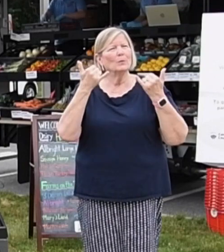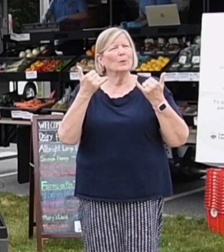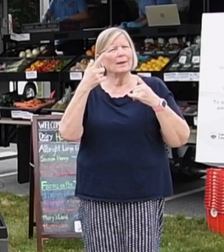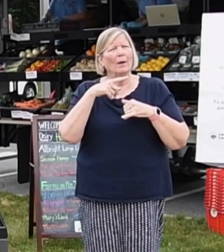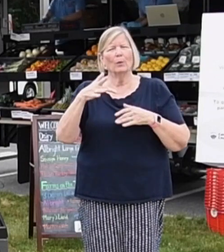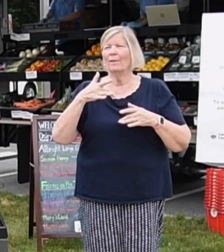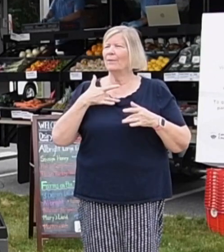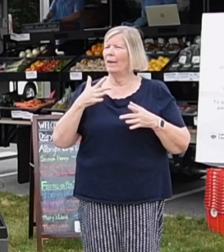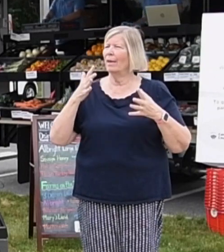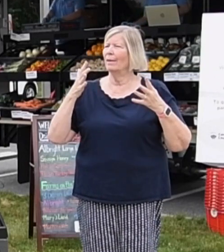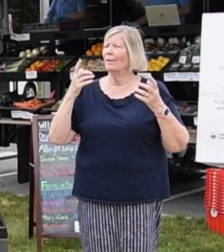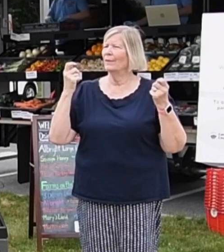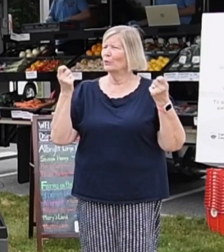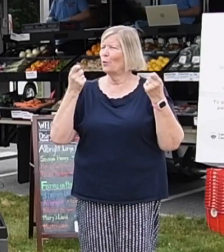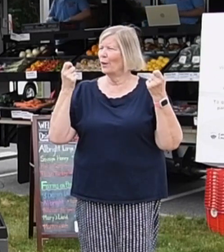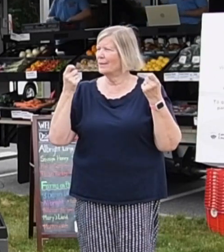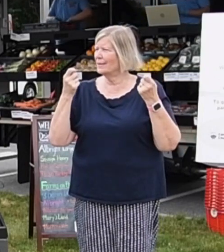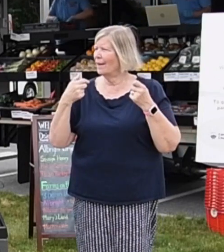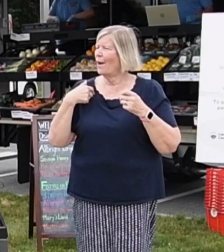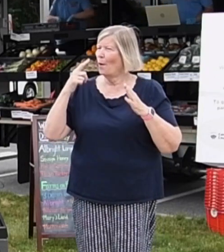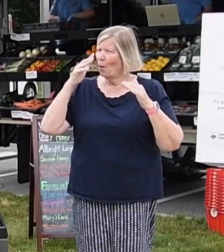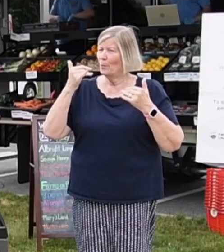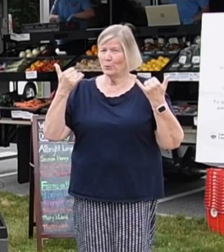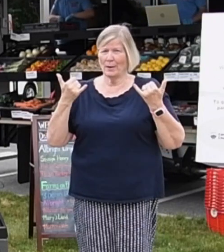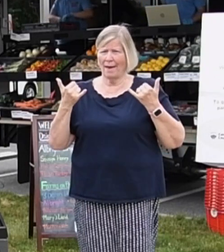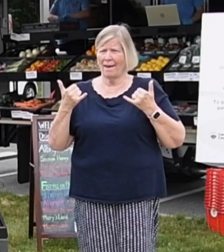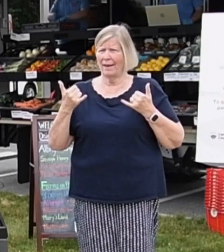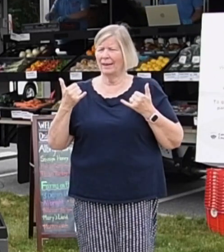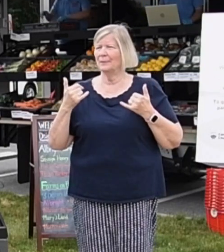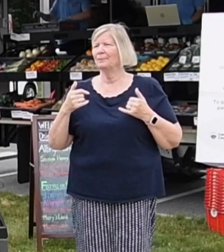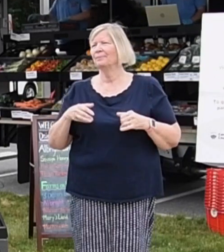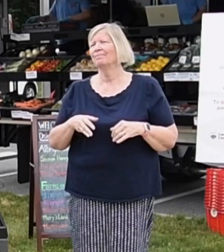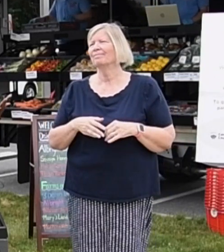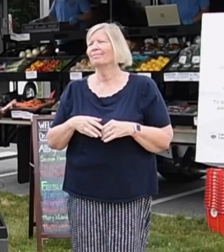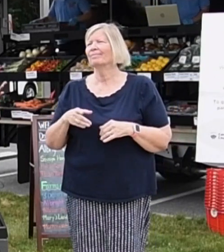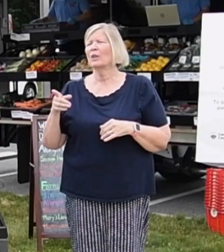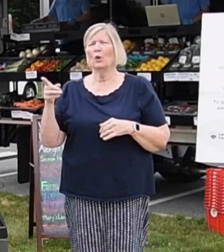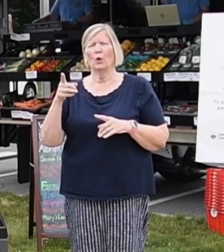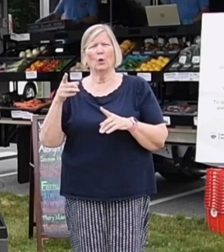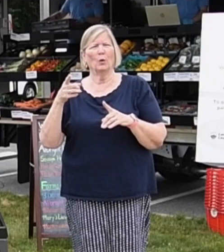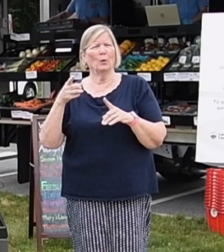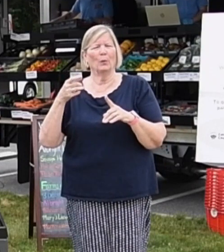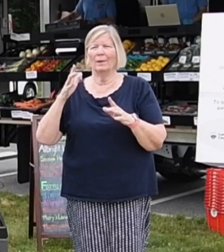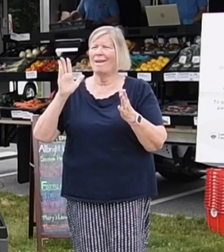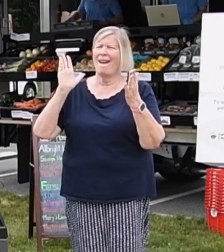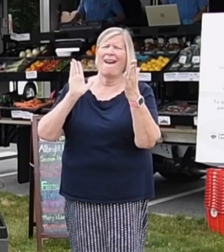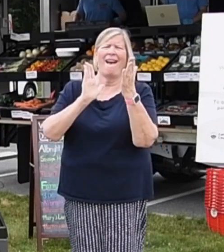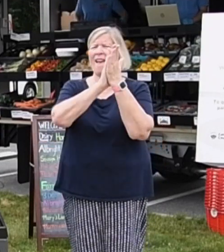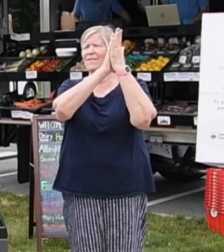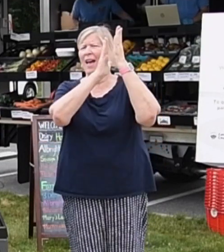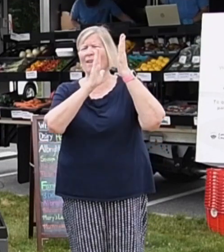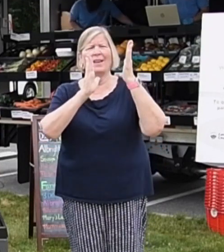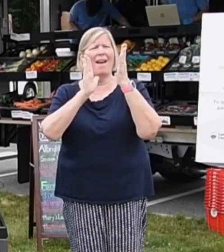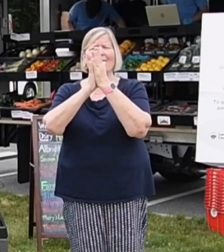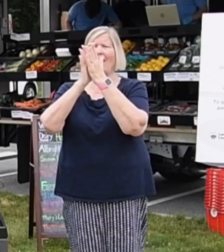feel victorious. I hope today you hit high five and hug one another as